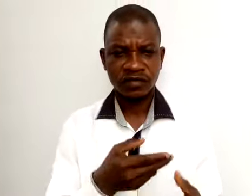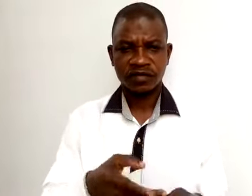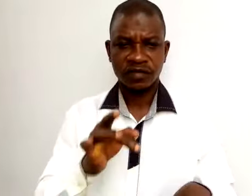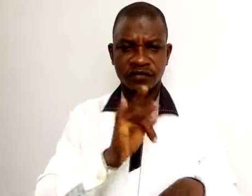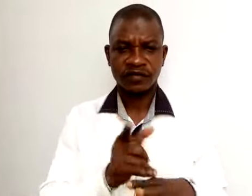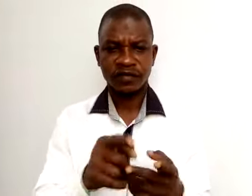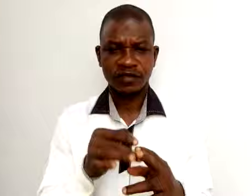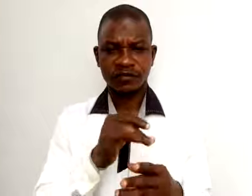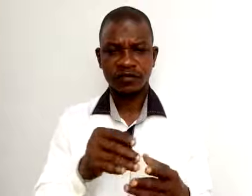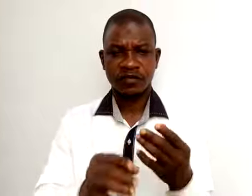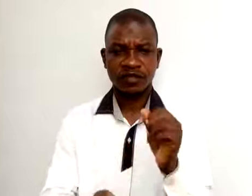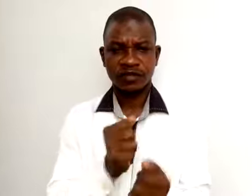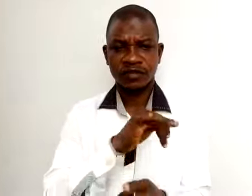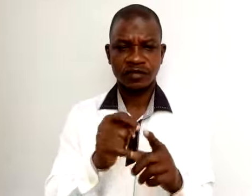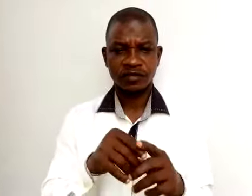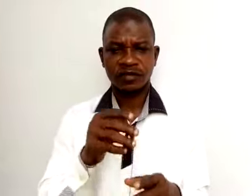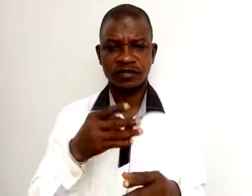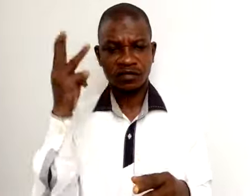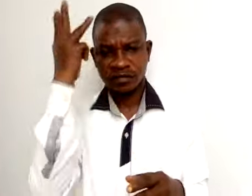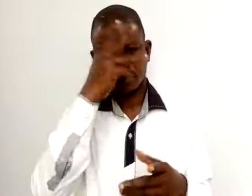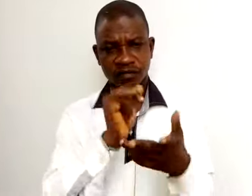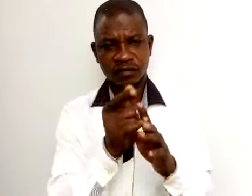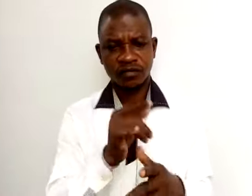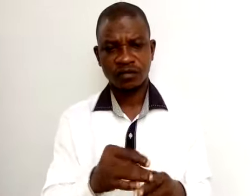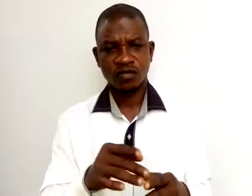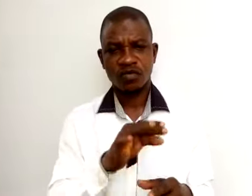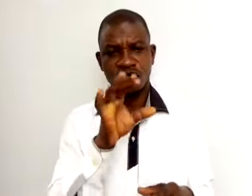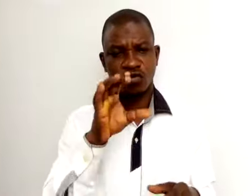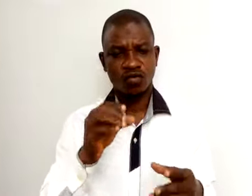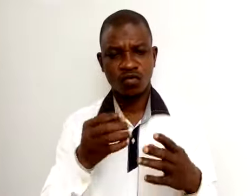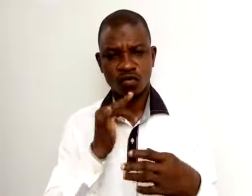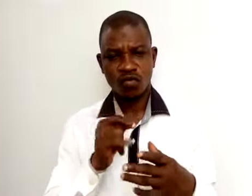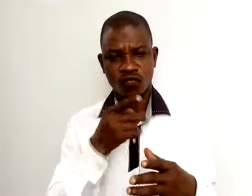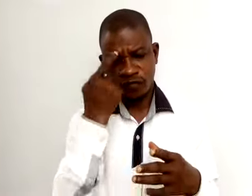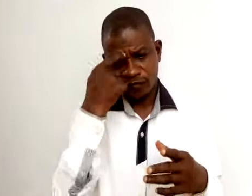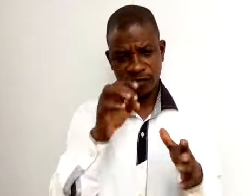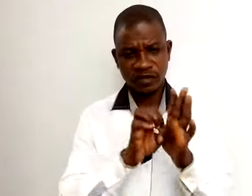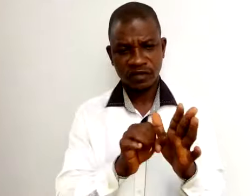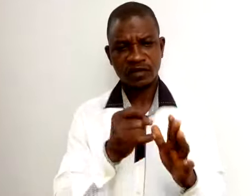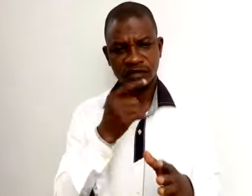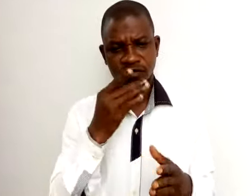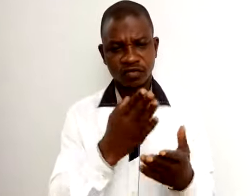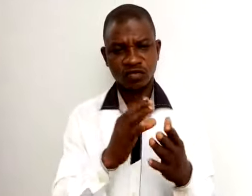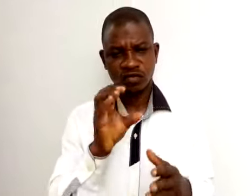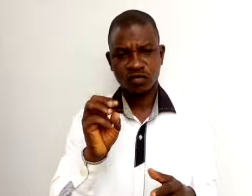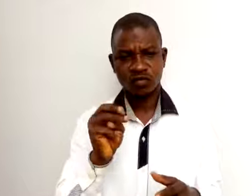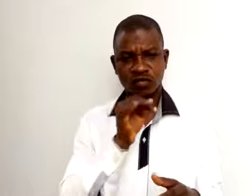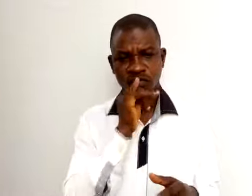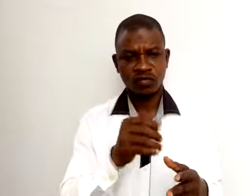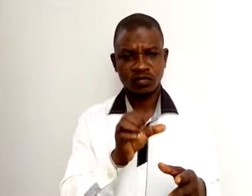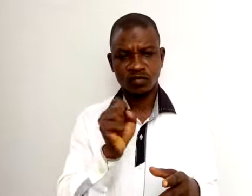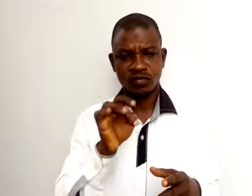weather and climatic conditions. For example, some commodities such as umbrella